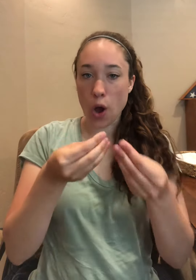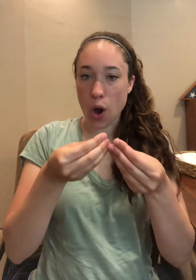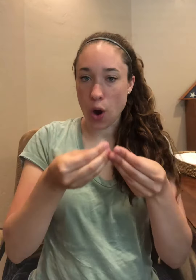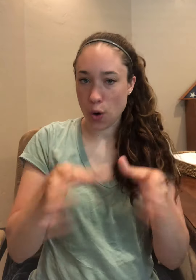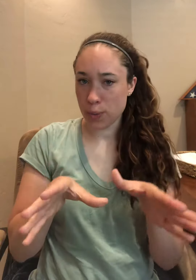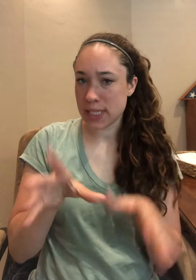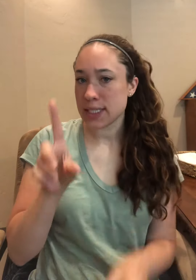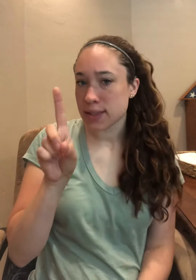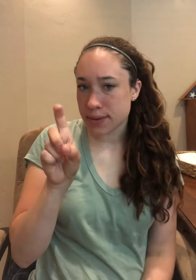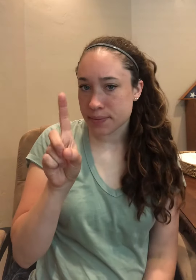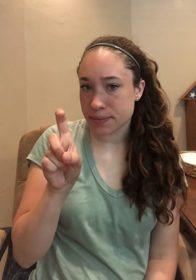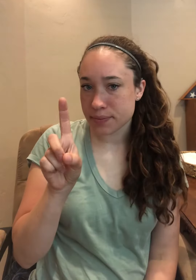homeless.